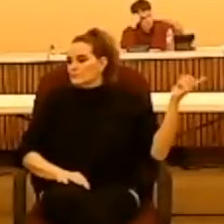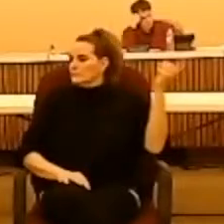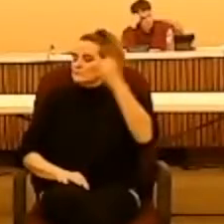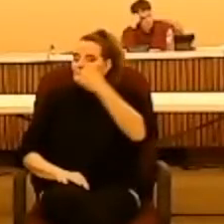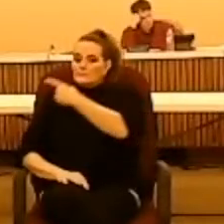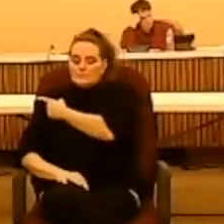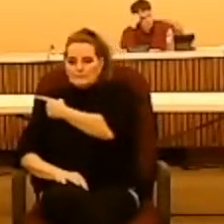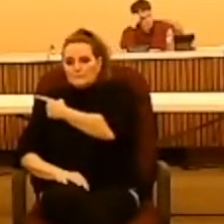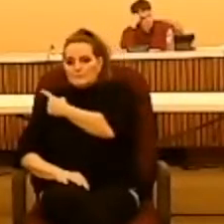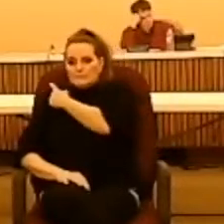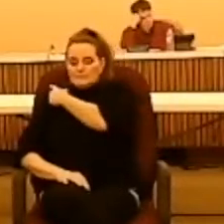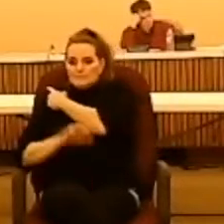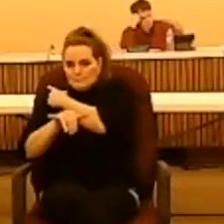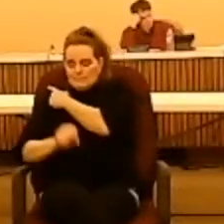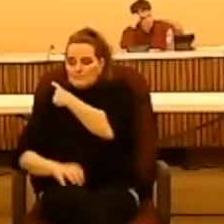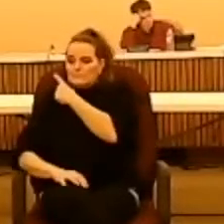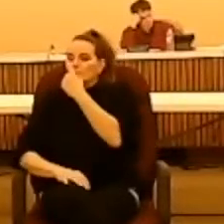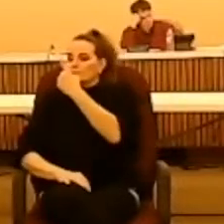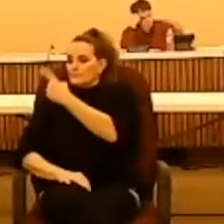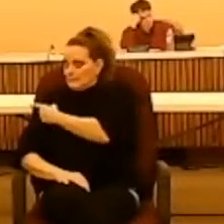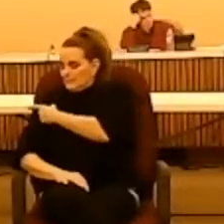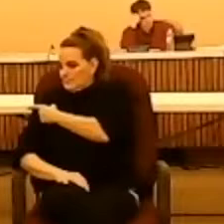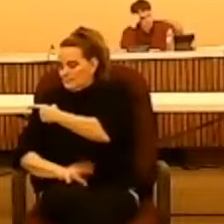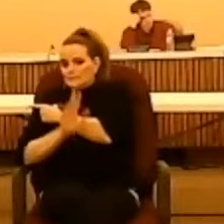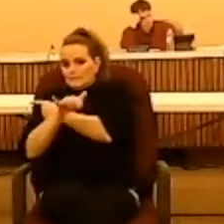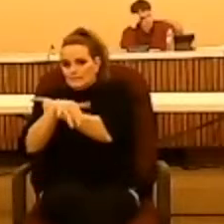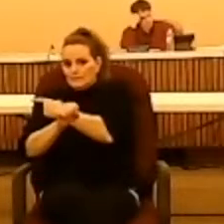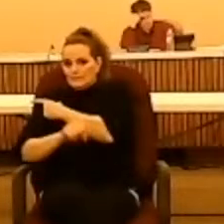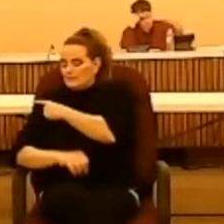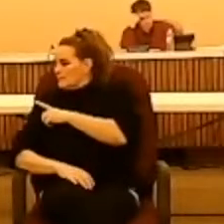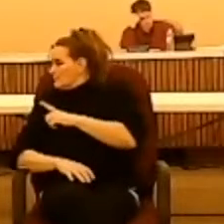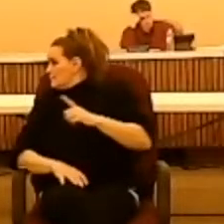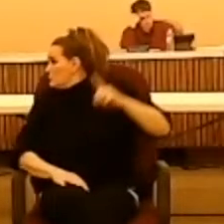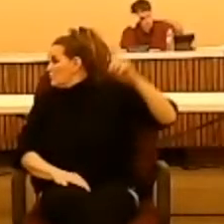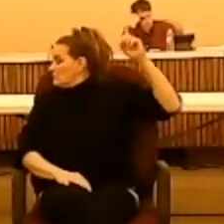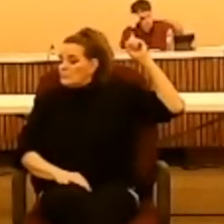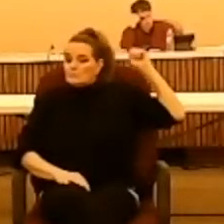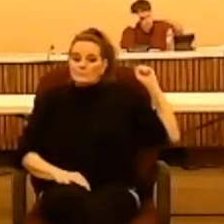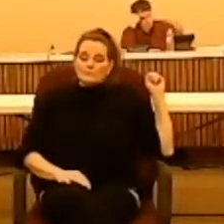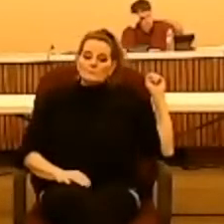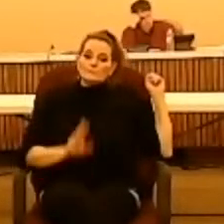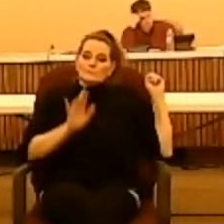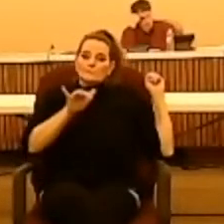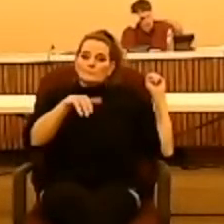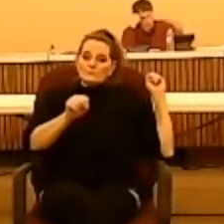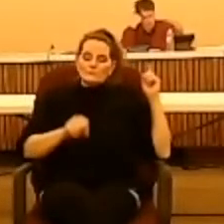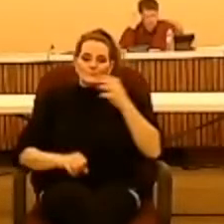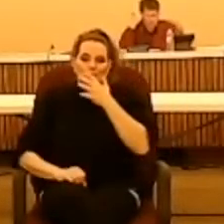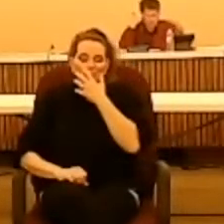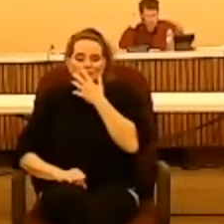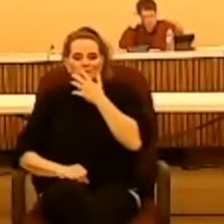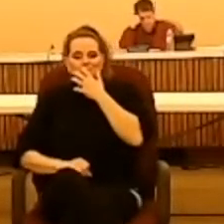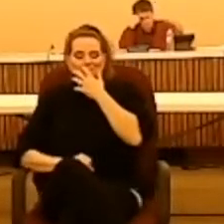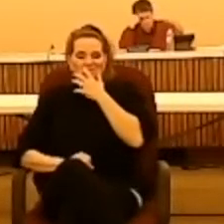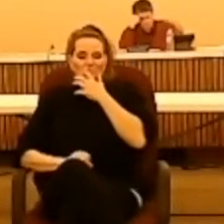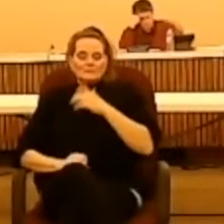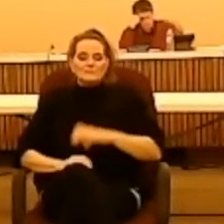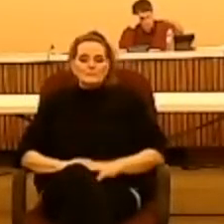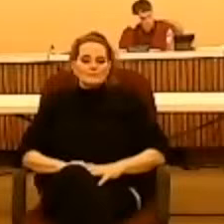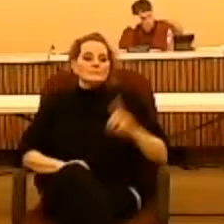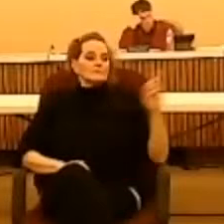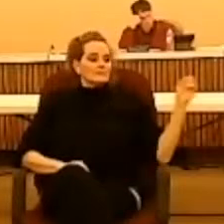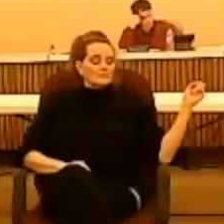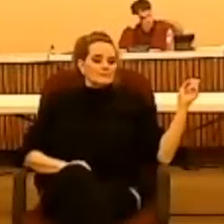Councilmember Safranek, Aye. Councilmember Bolzner, Aye. Supervisor Schultz. Aye.